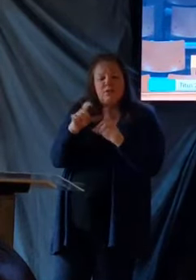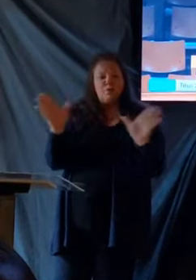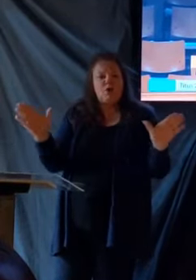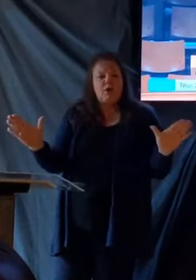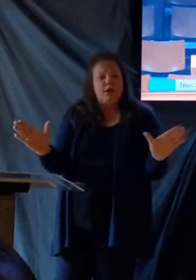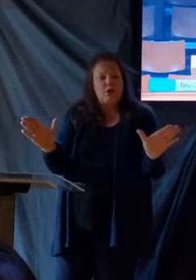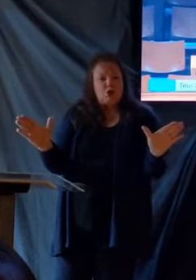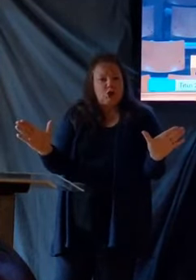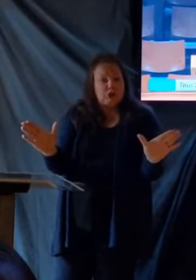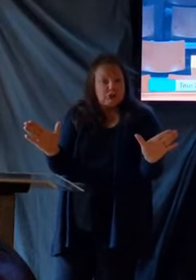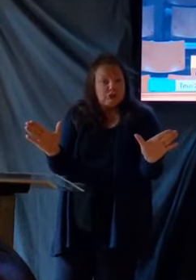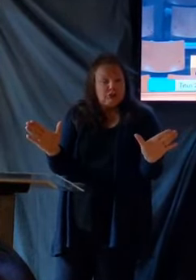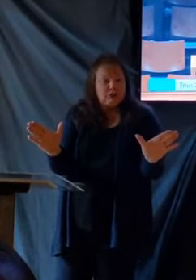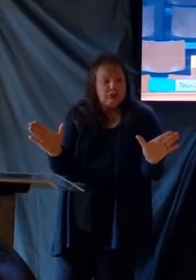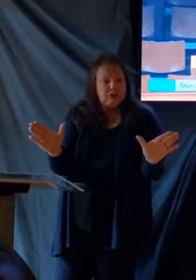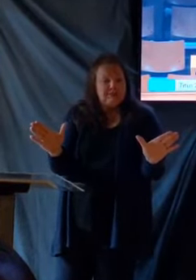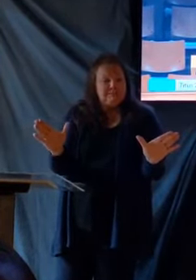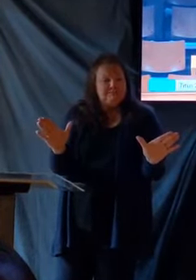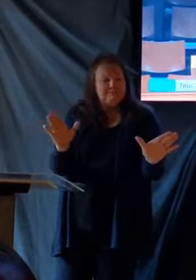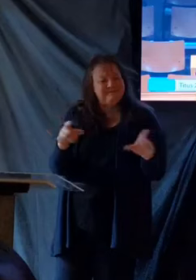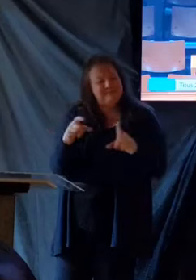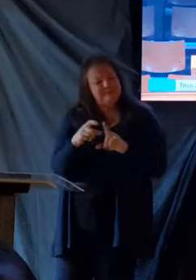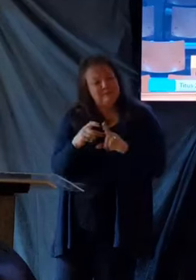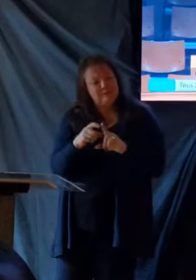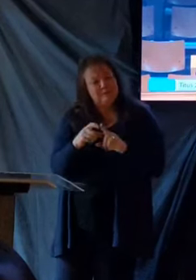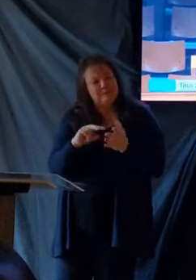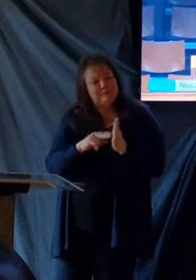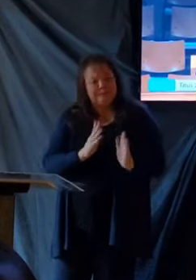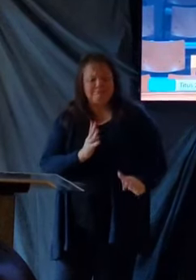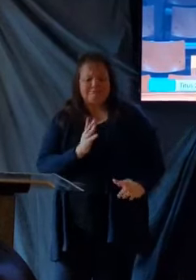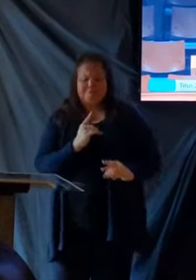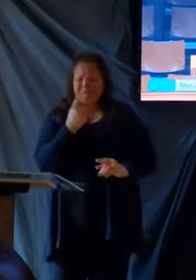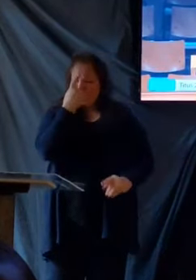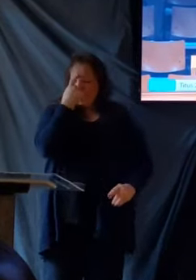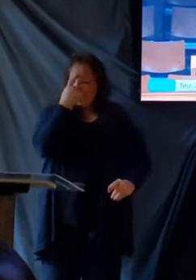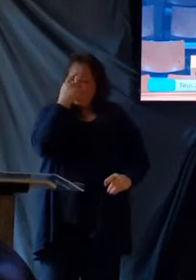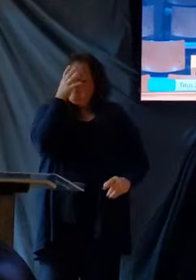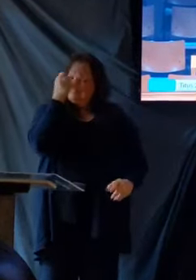is related to that word we talk about being sensible.